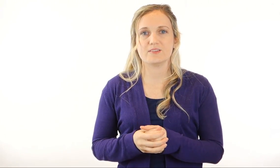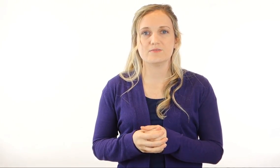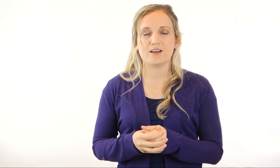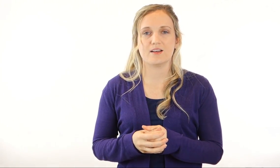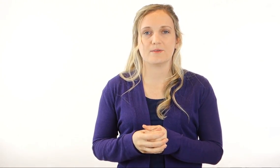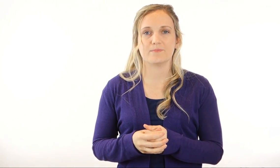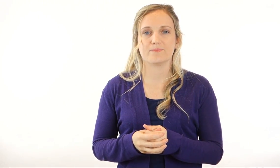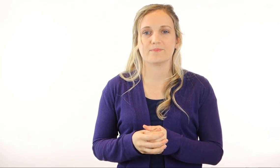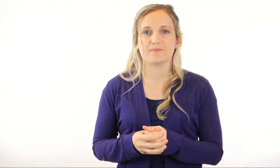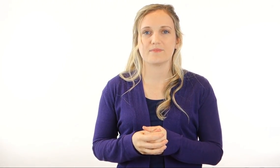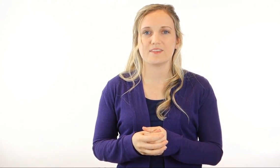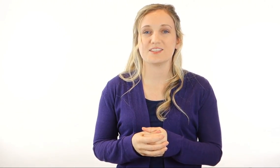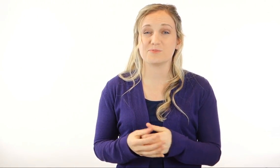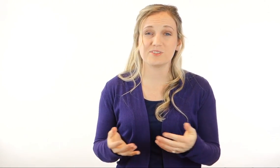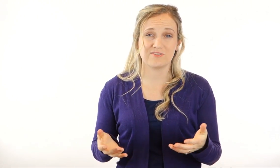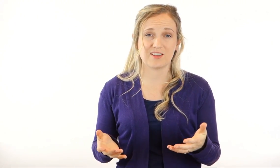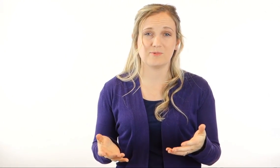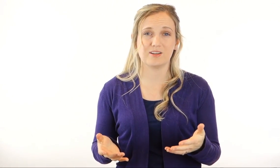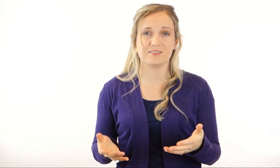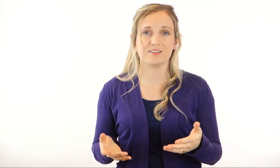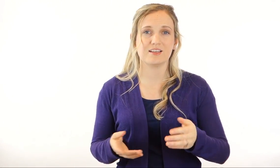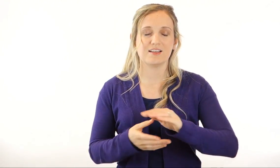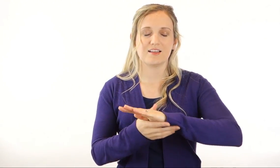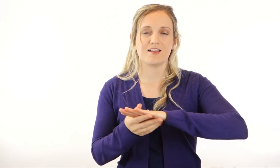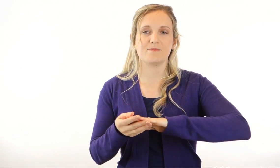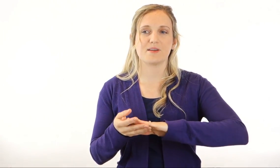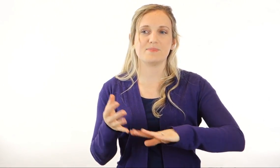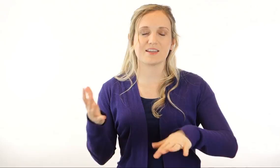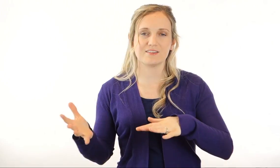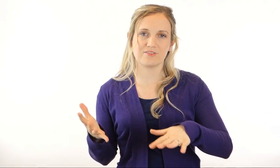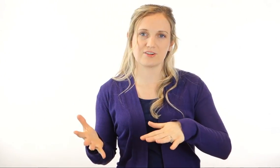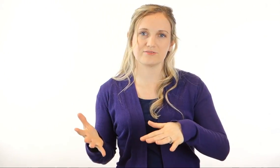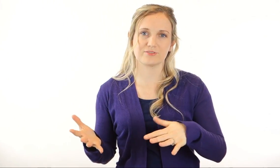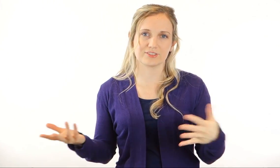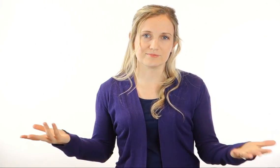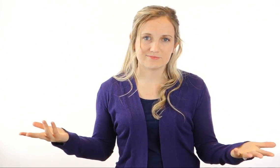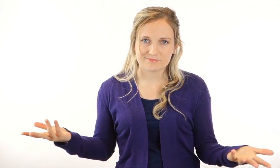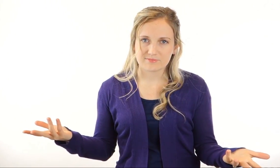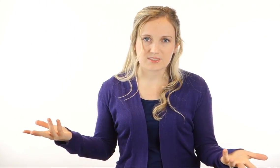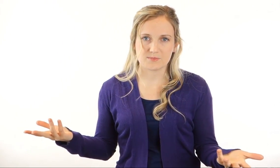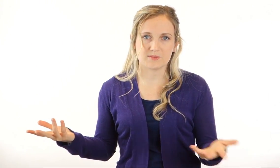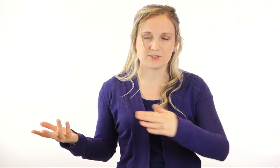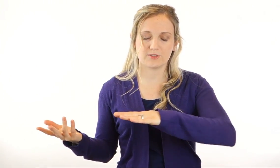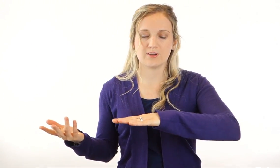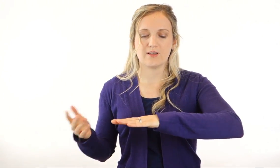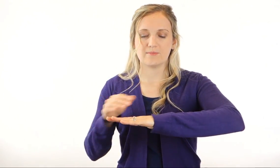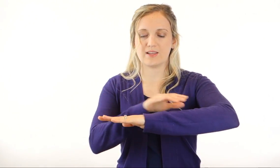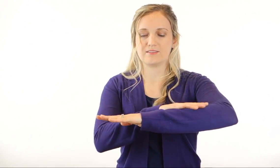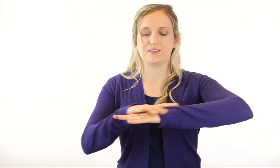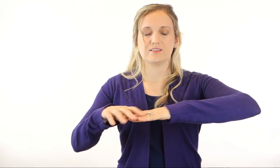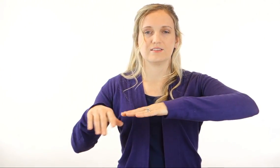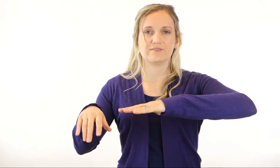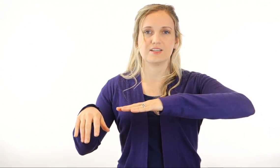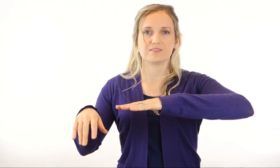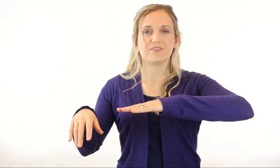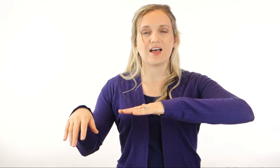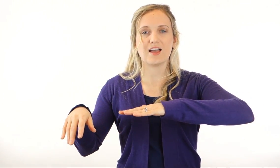video is a really fun one. It might be kind of hard for a sunbeam to do, but the left hand's